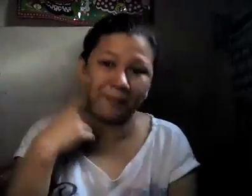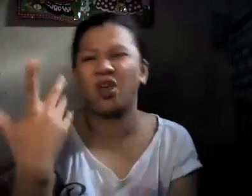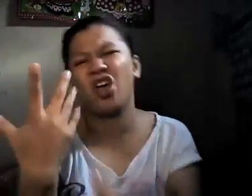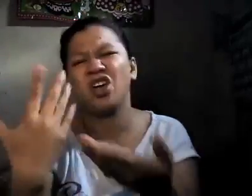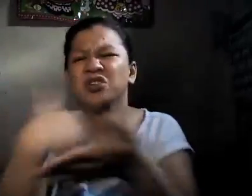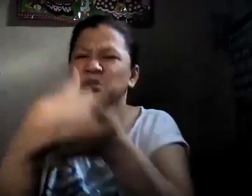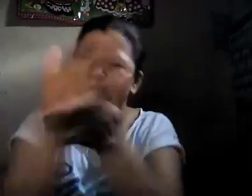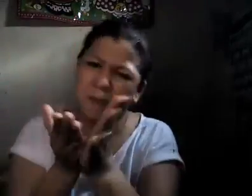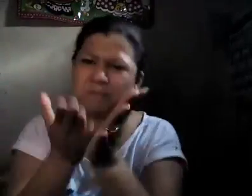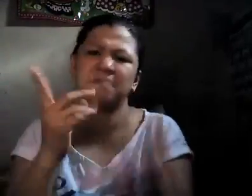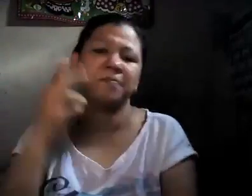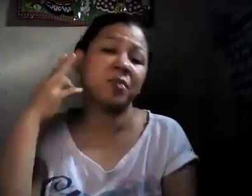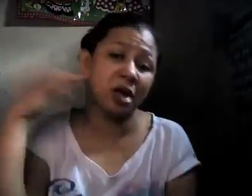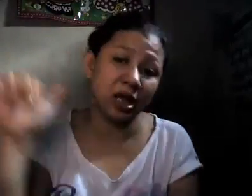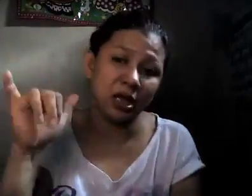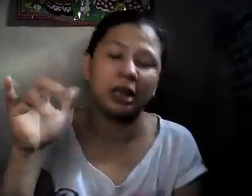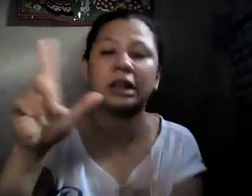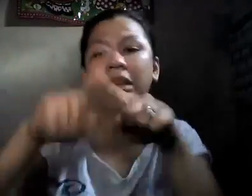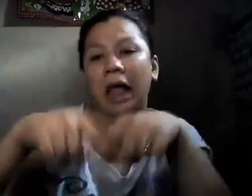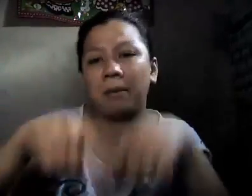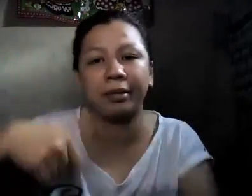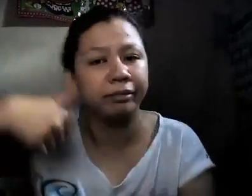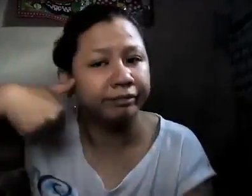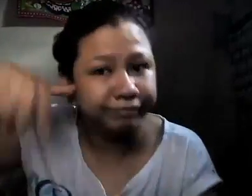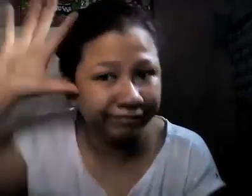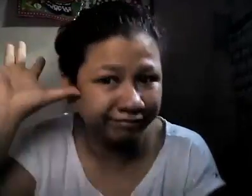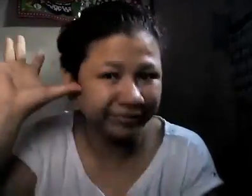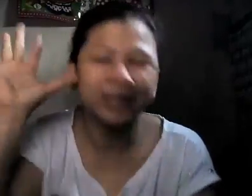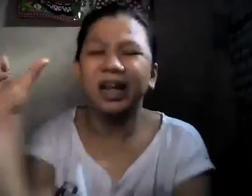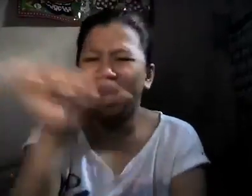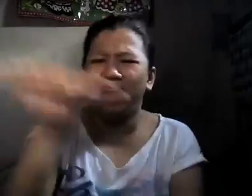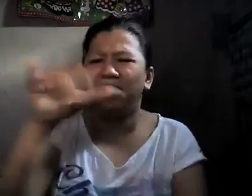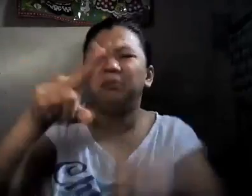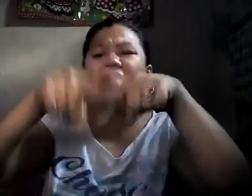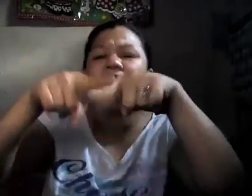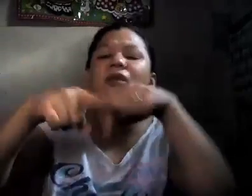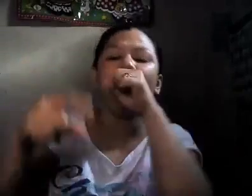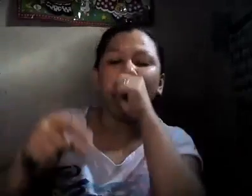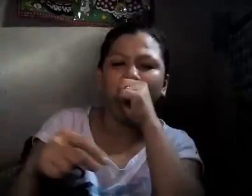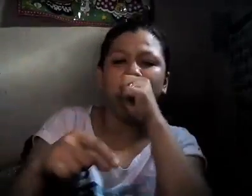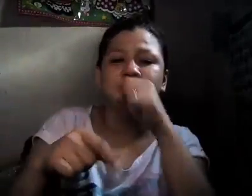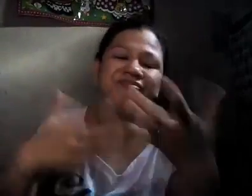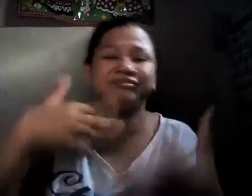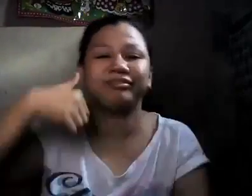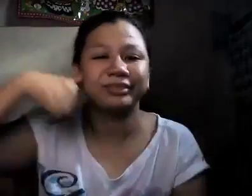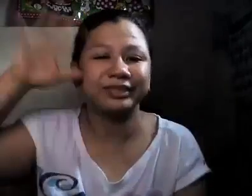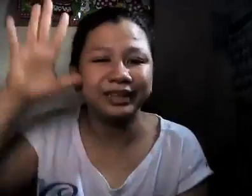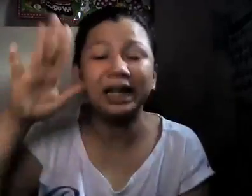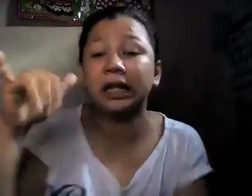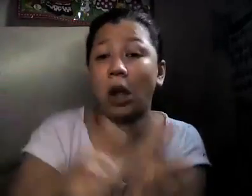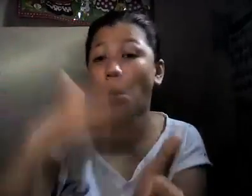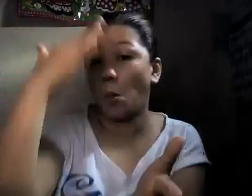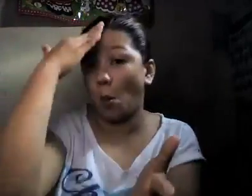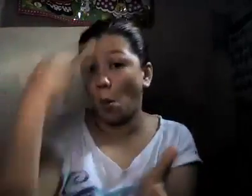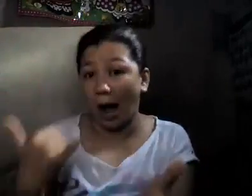araw-araw. Mayayanig ka. Best ever Bahona new surf fabric conditioner Blossom Fresh with double boost